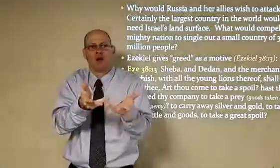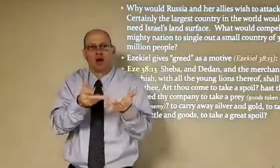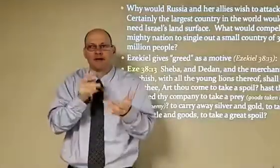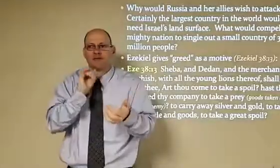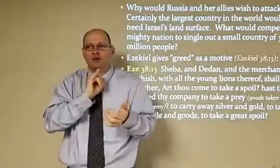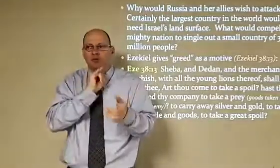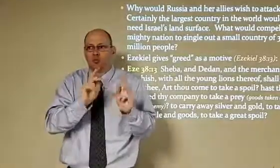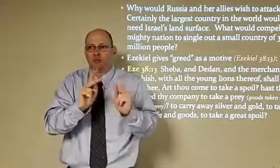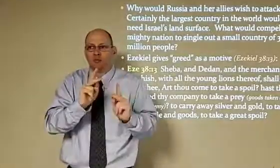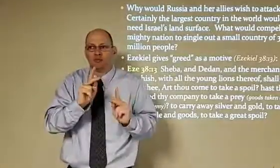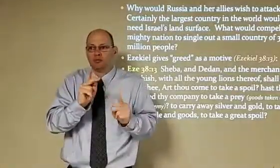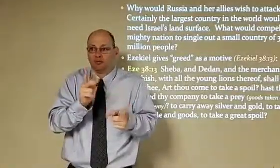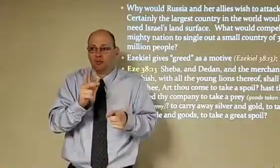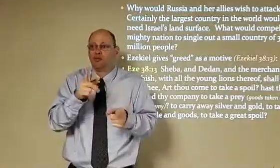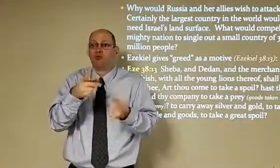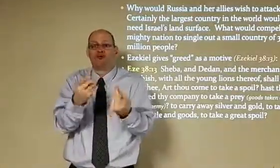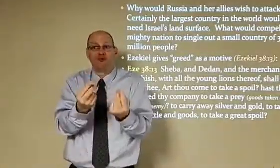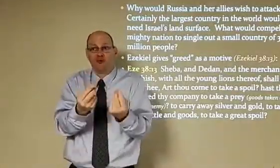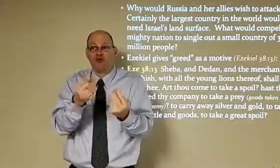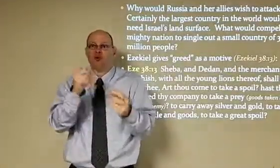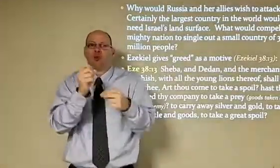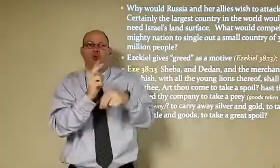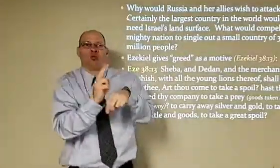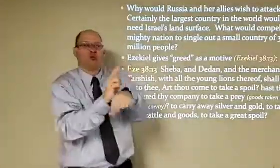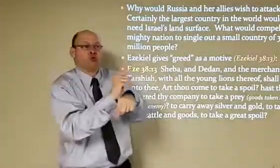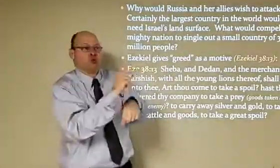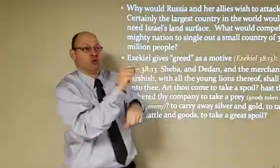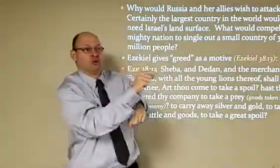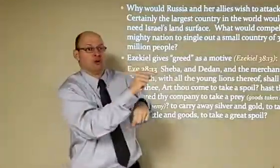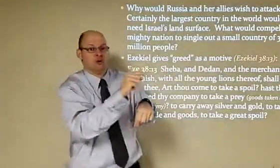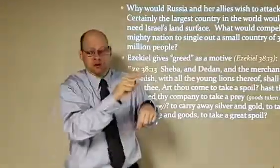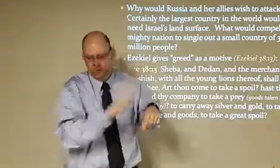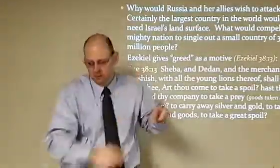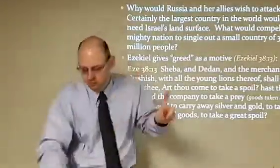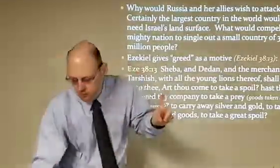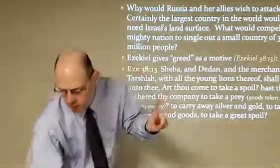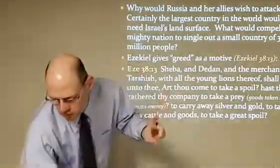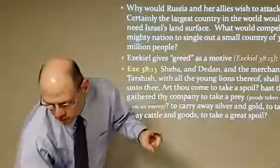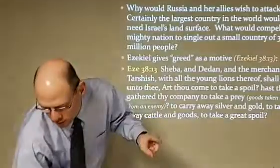were not deep enough to provide water and healthy water to the people.